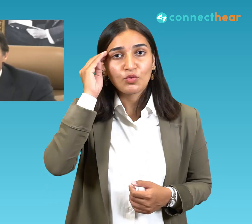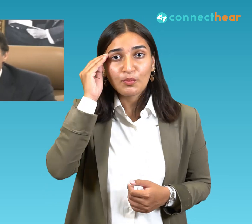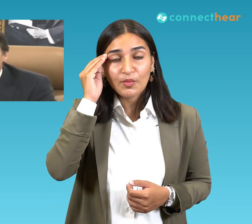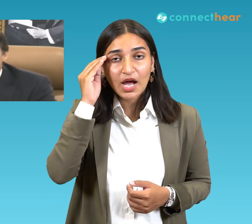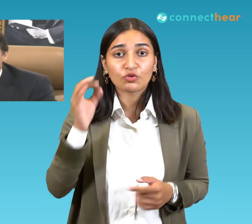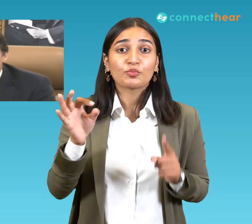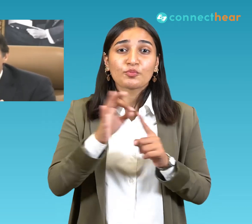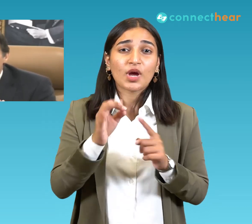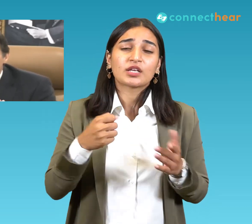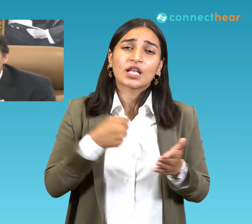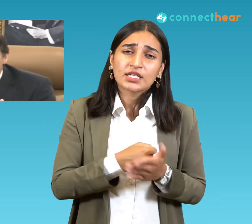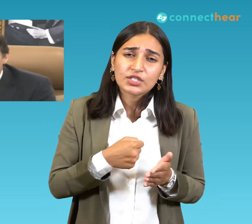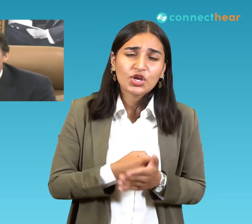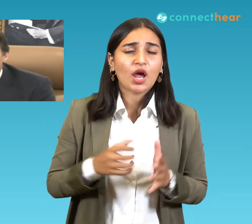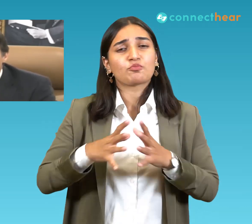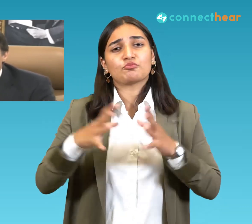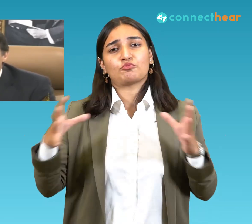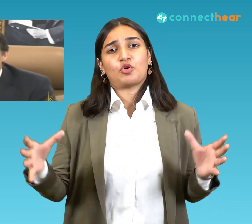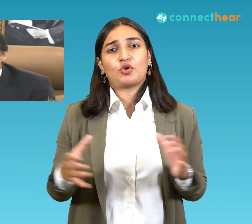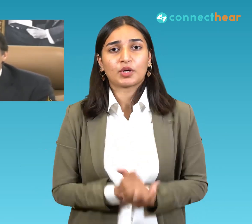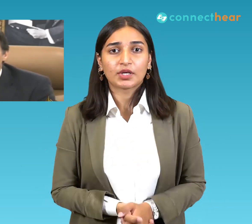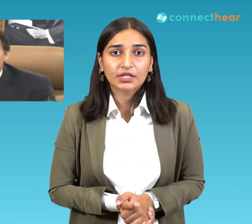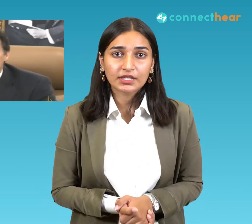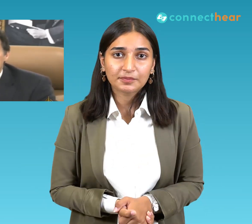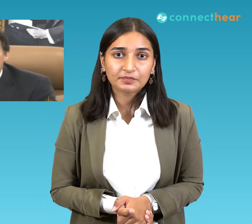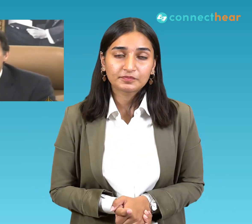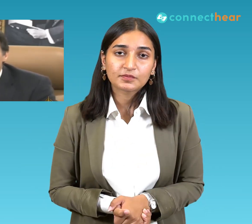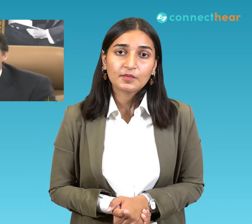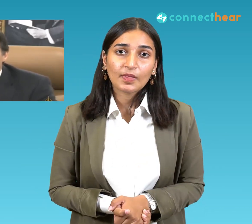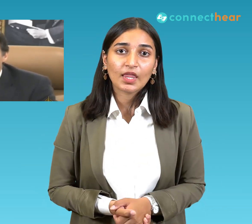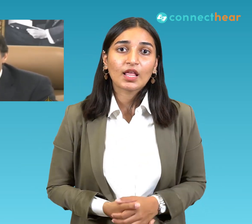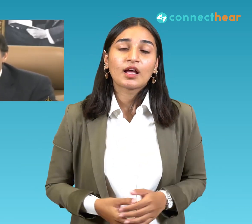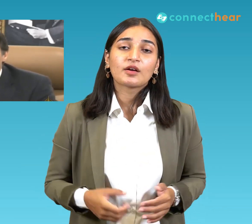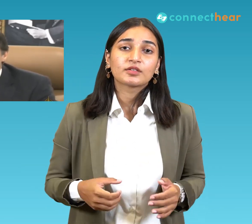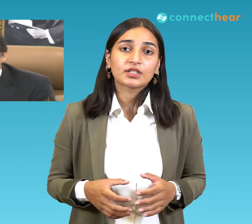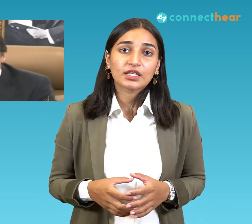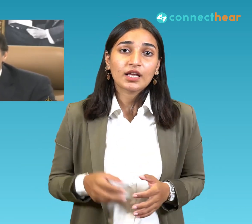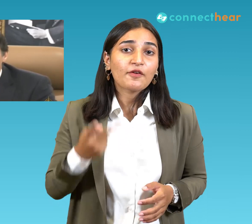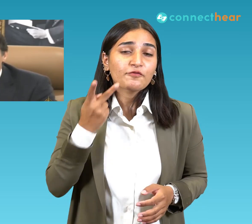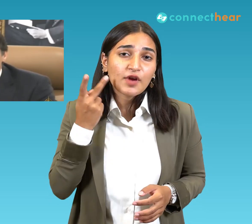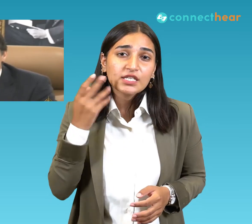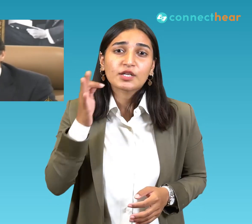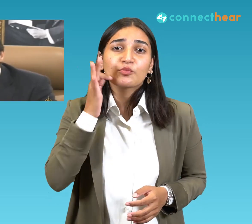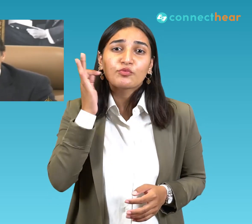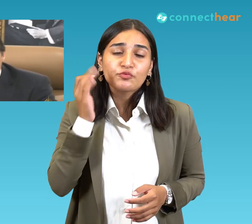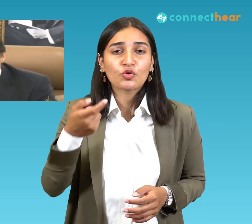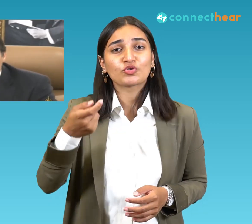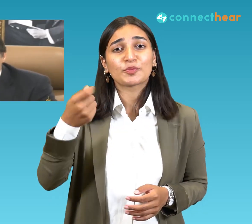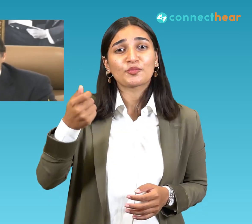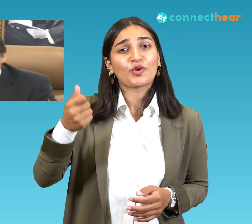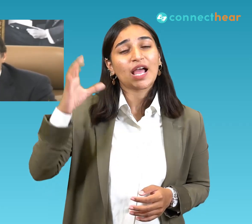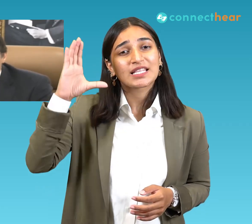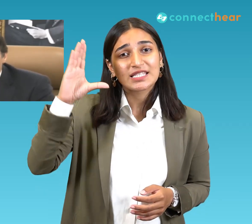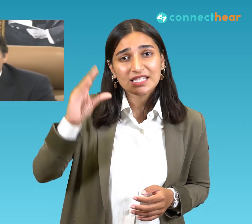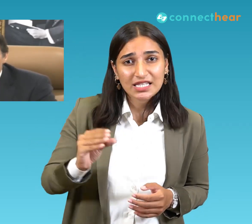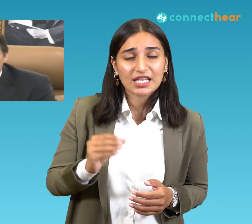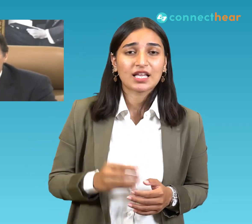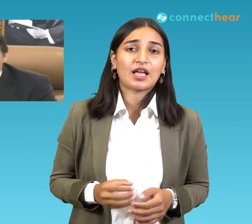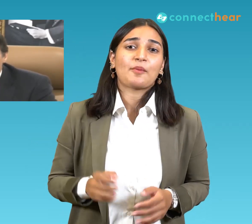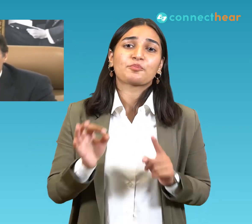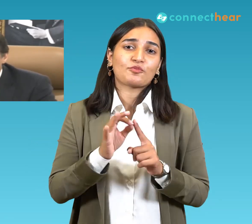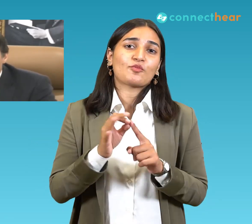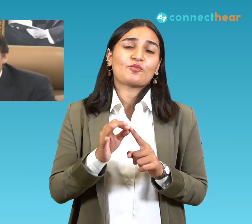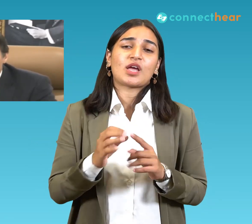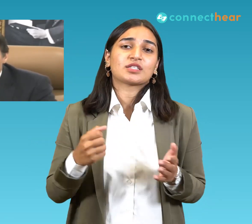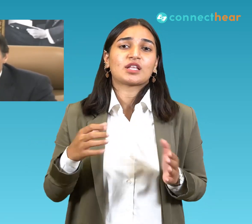we are trying to make to somehow bring down the cost of vegetables and groceries. So we would really love you